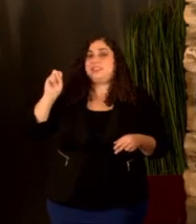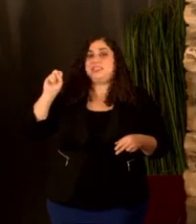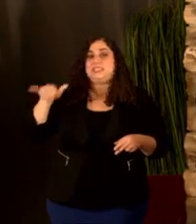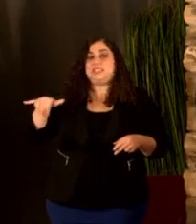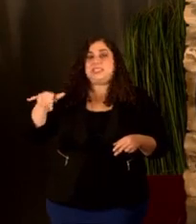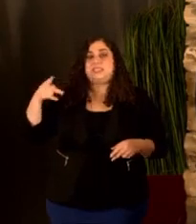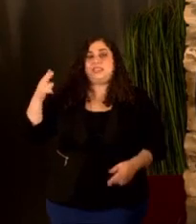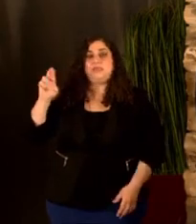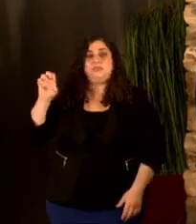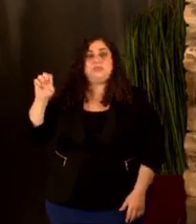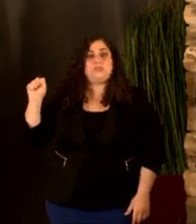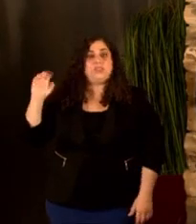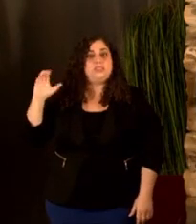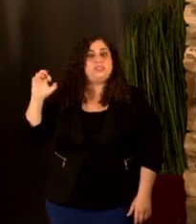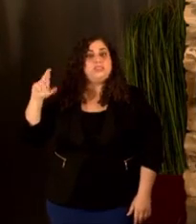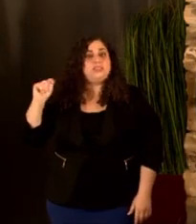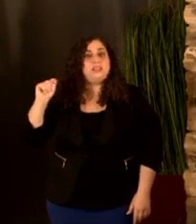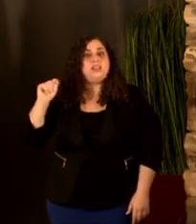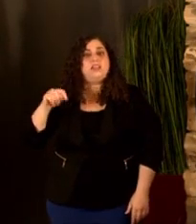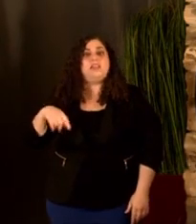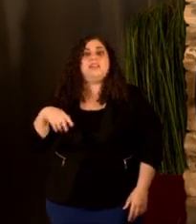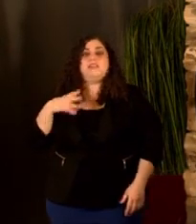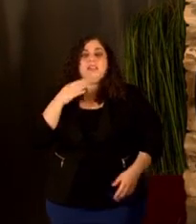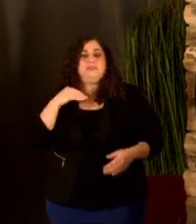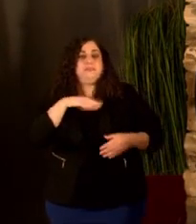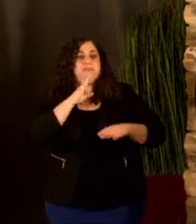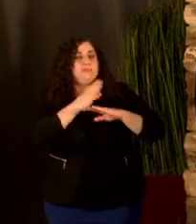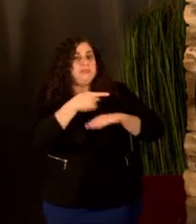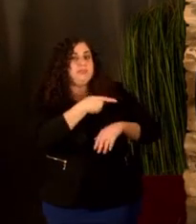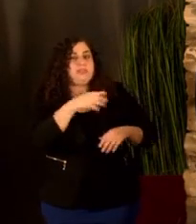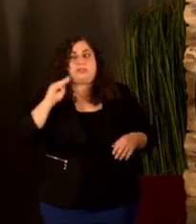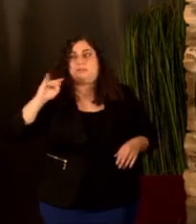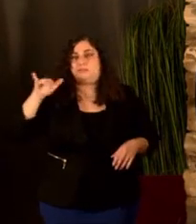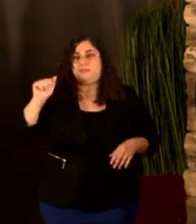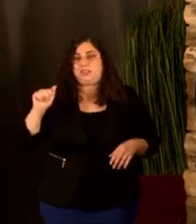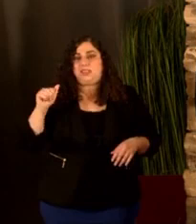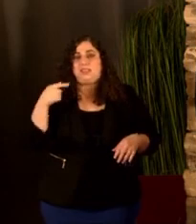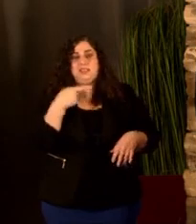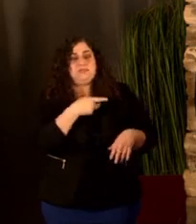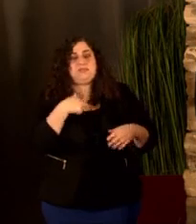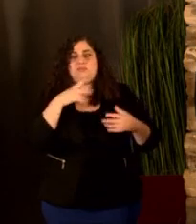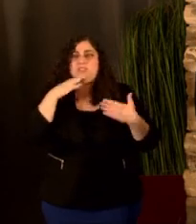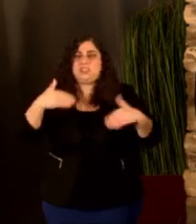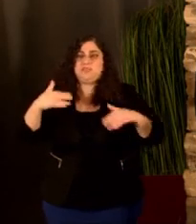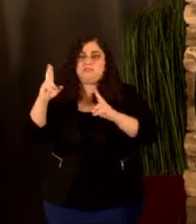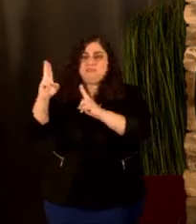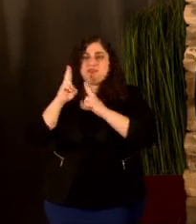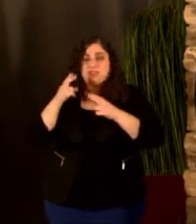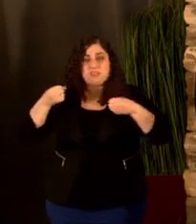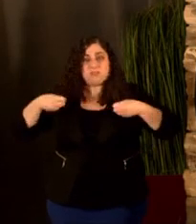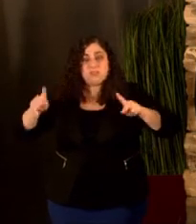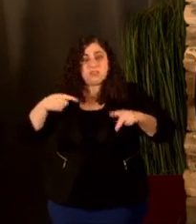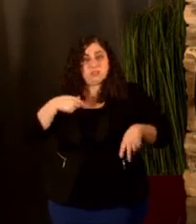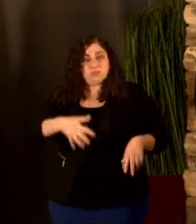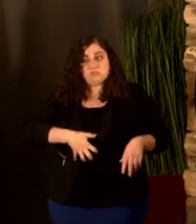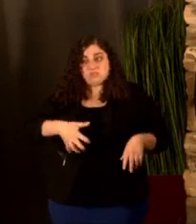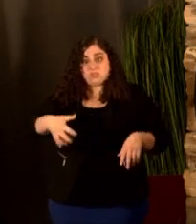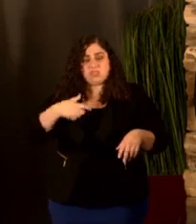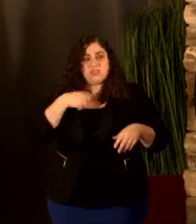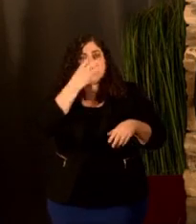Prescott. We're extremely grateful for this opportunity. I was pregnant with her on the streets. I was an addict. I was